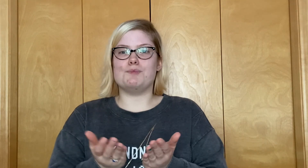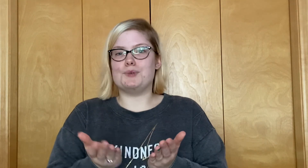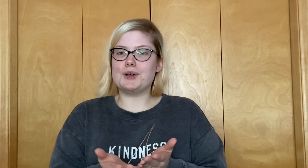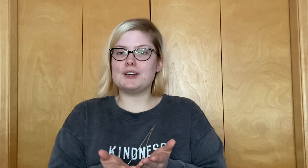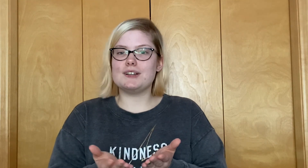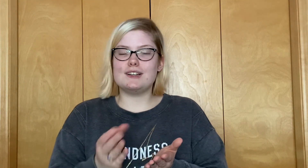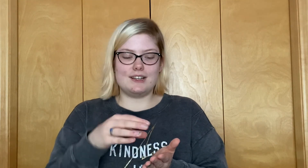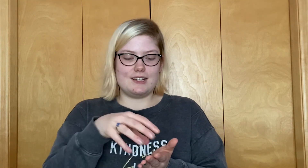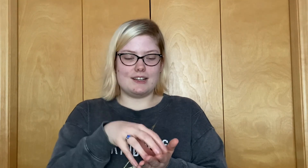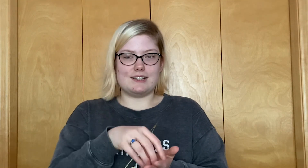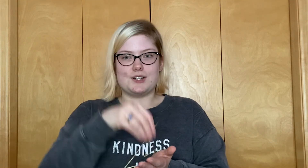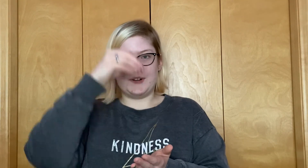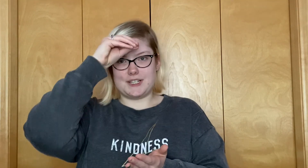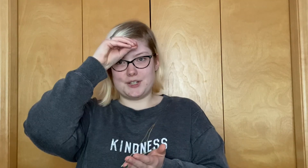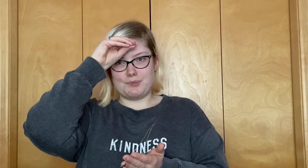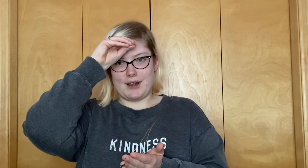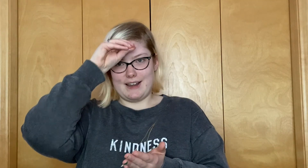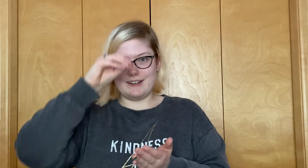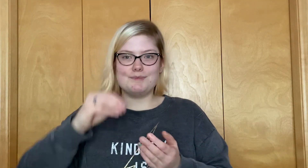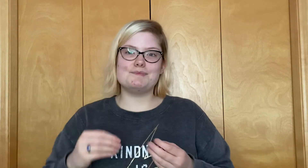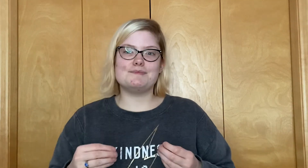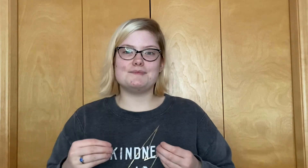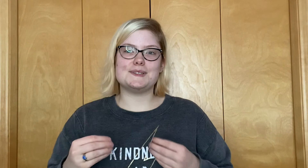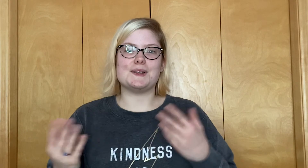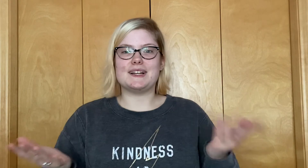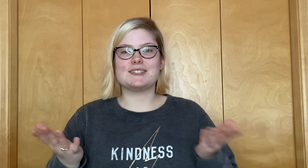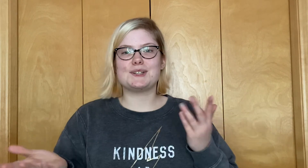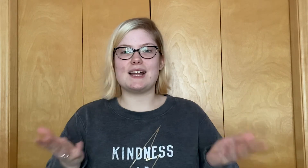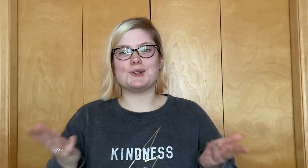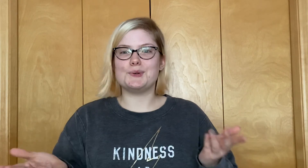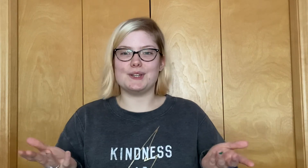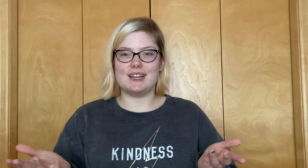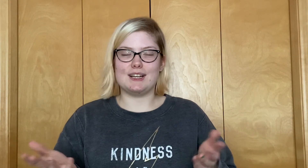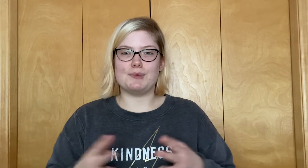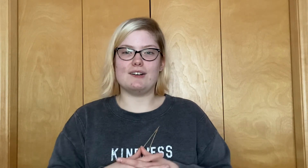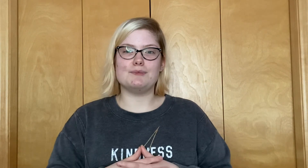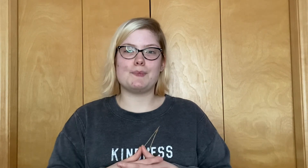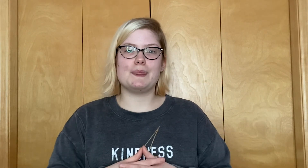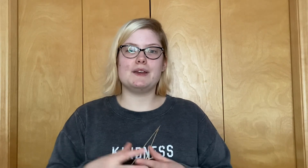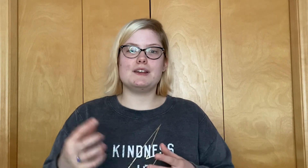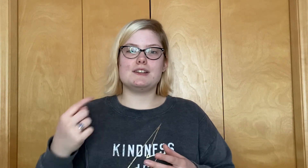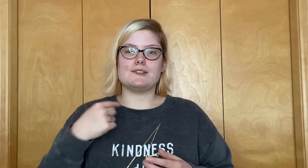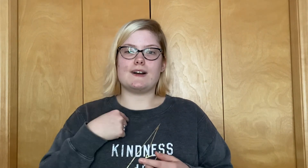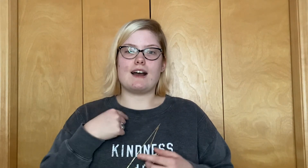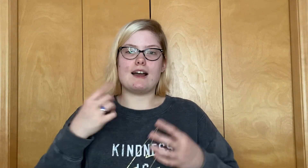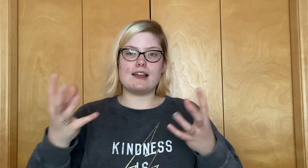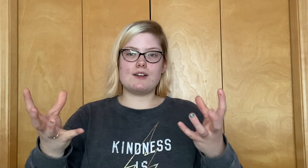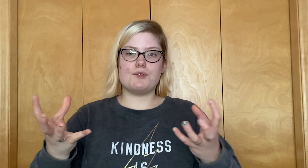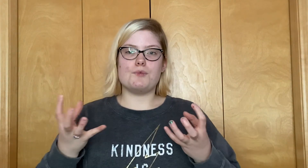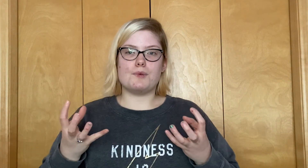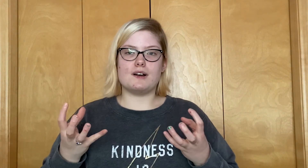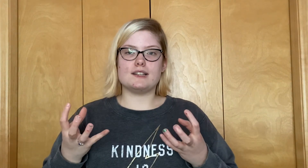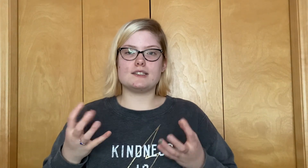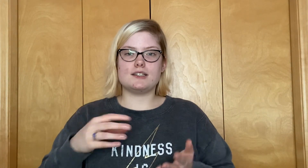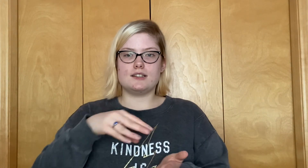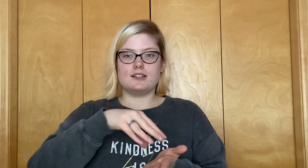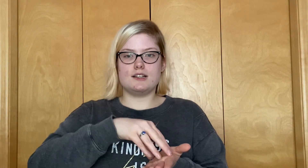book is going to your brain. So that's kind of cool to think about. So I want